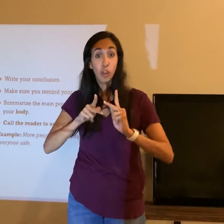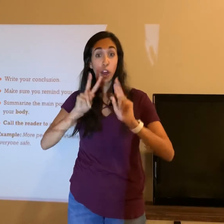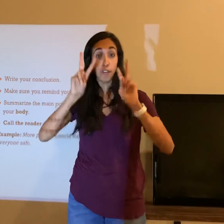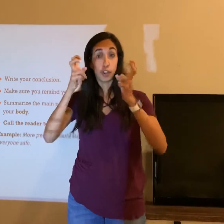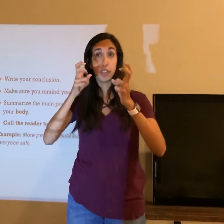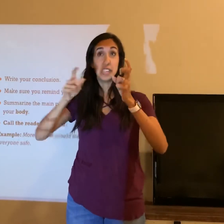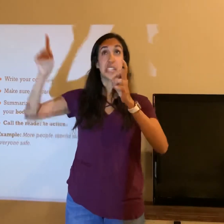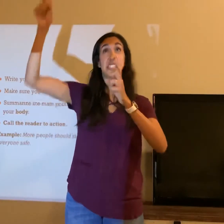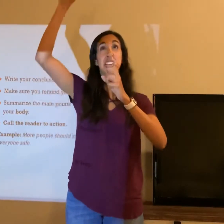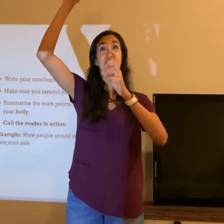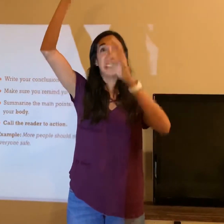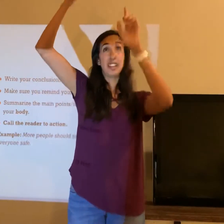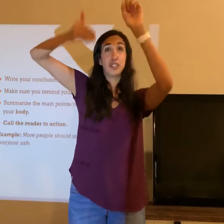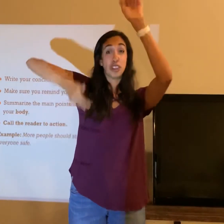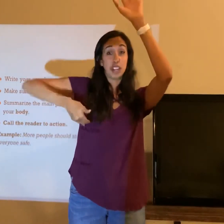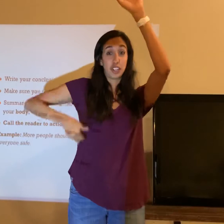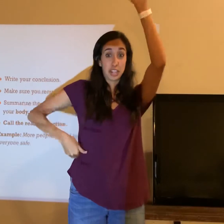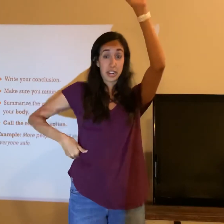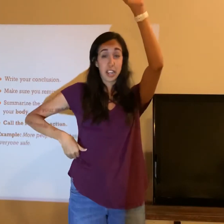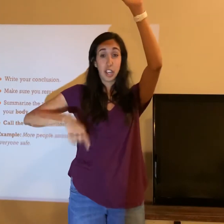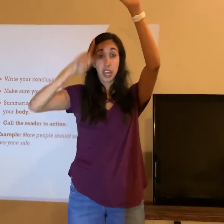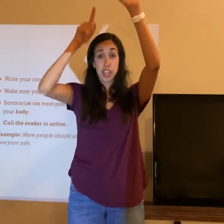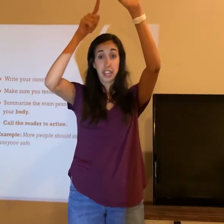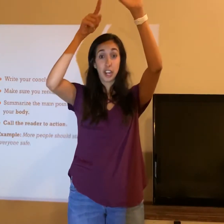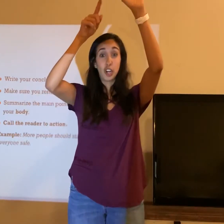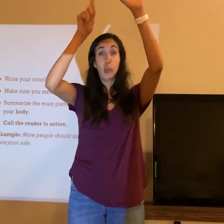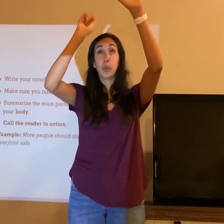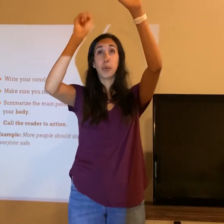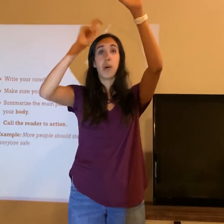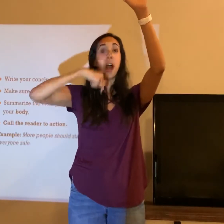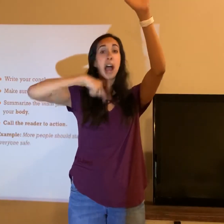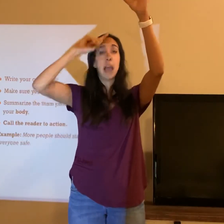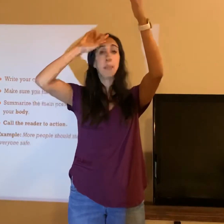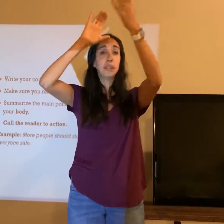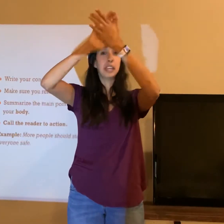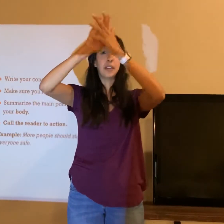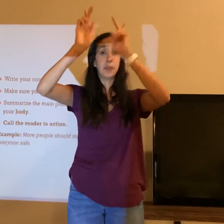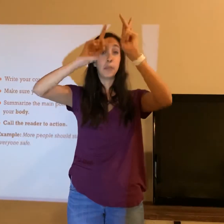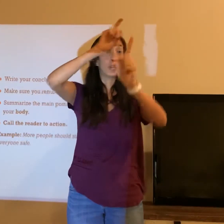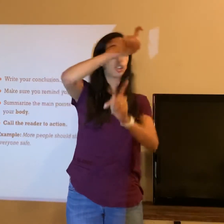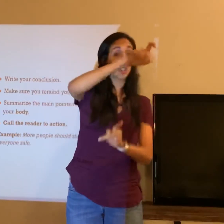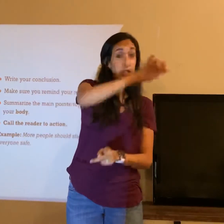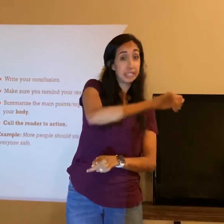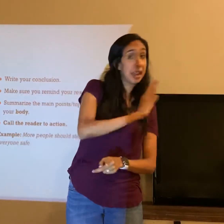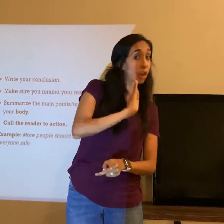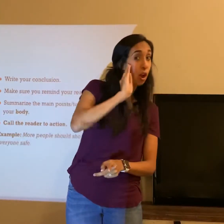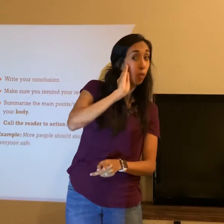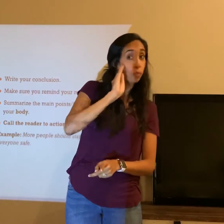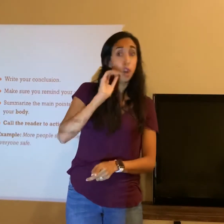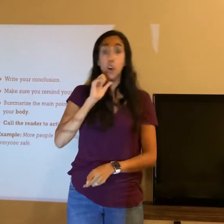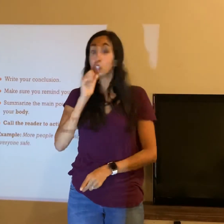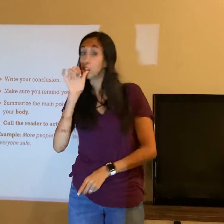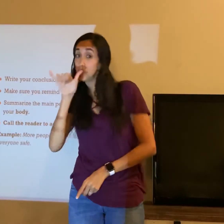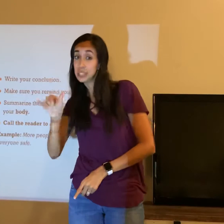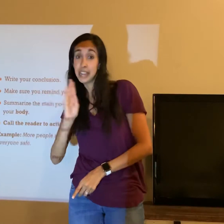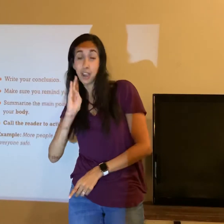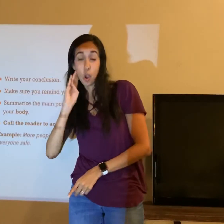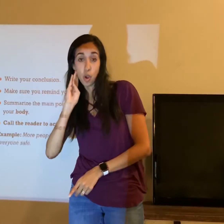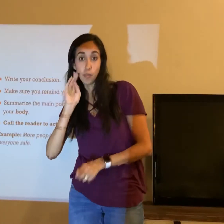of your thesis in the introduction. Here, where we wrote, I believe people should stay home, shouldn't stay home,